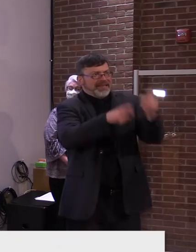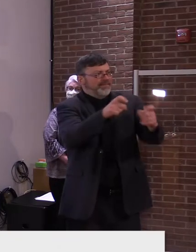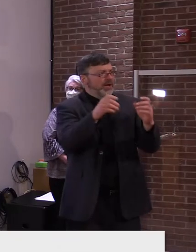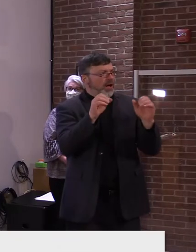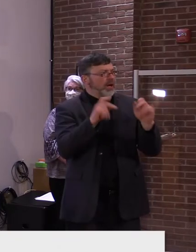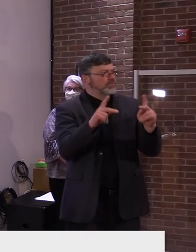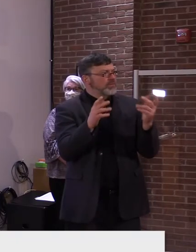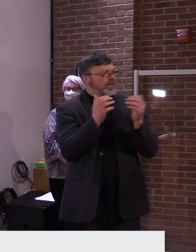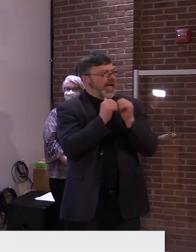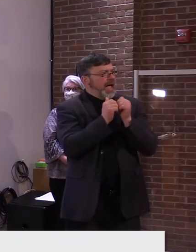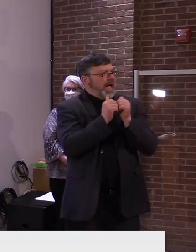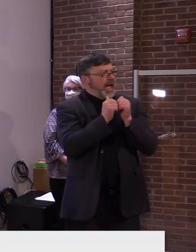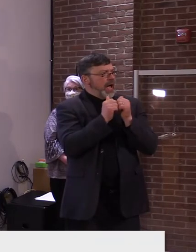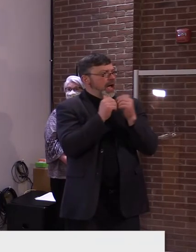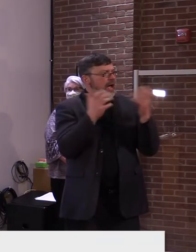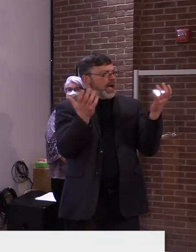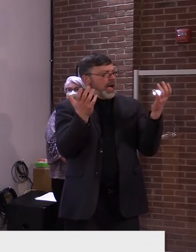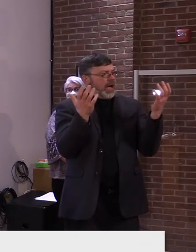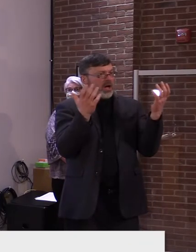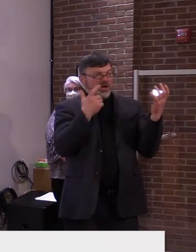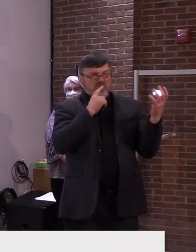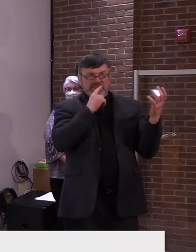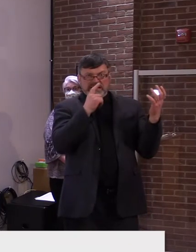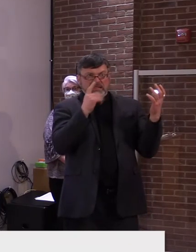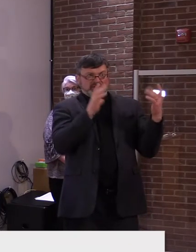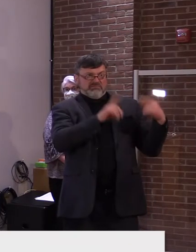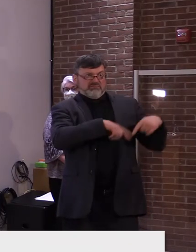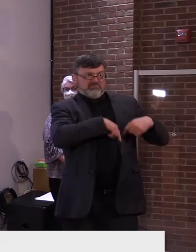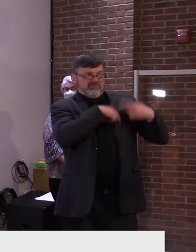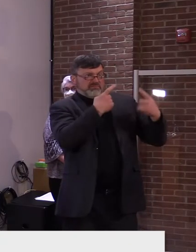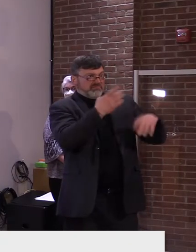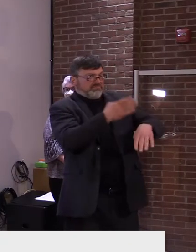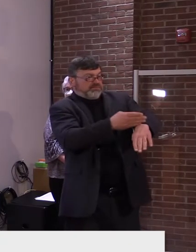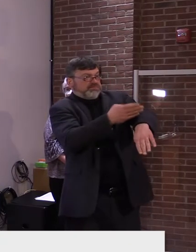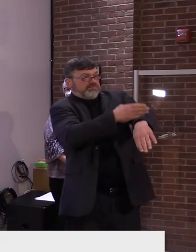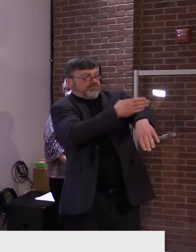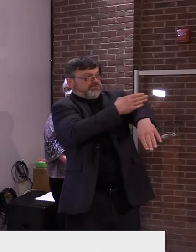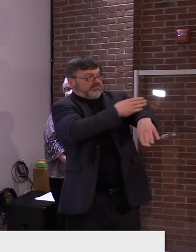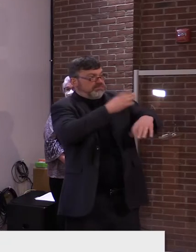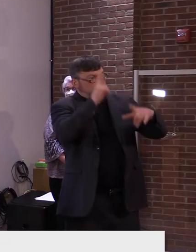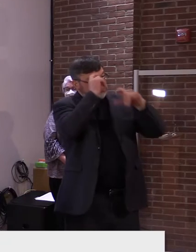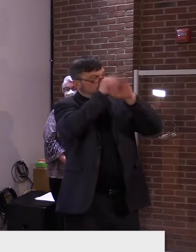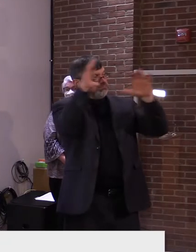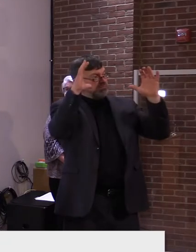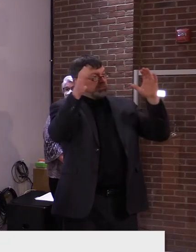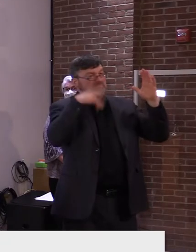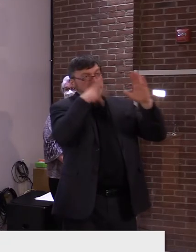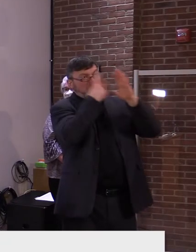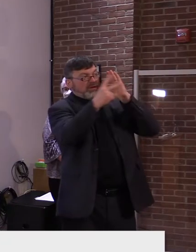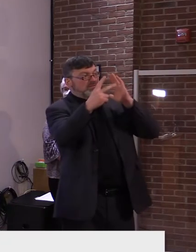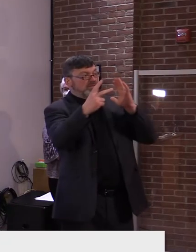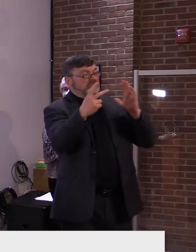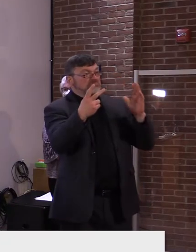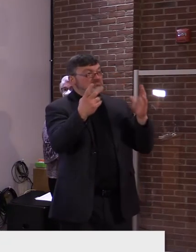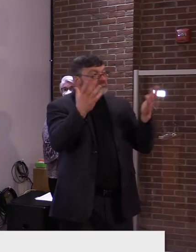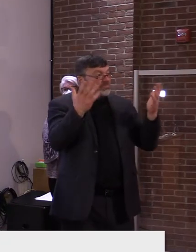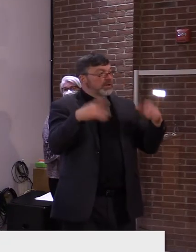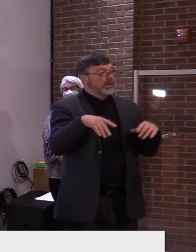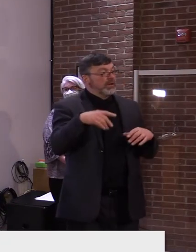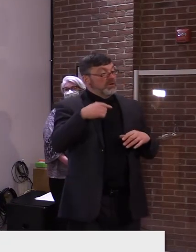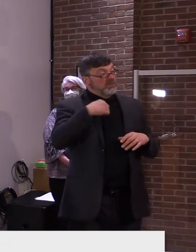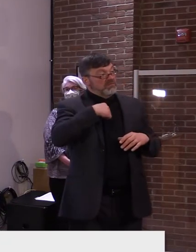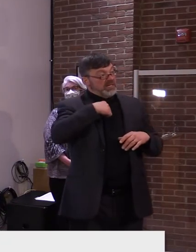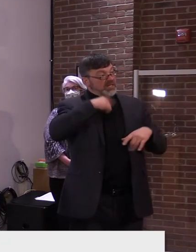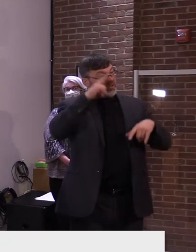and in all fashions. So I'm hopeful that there won't be a need